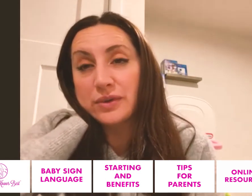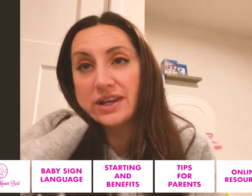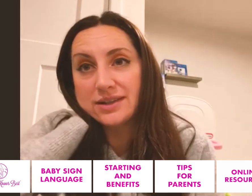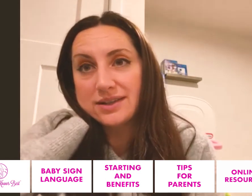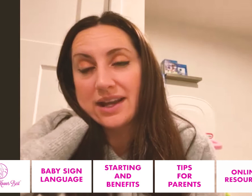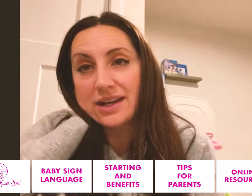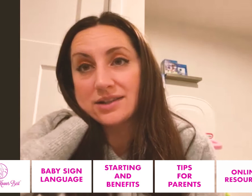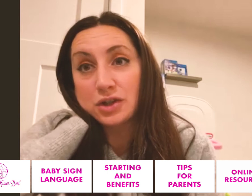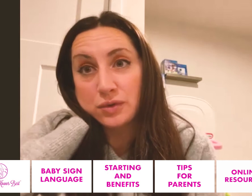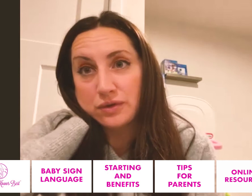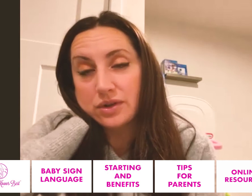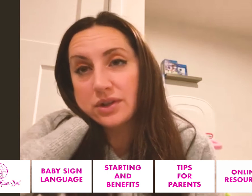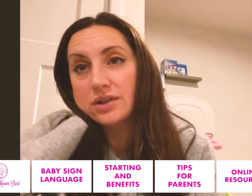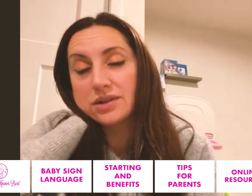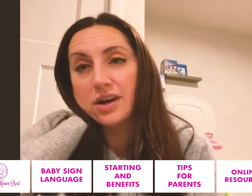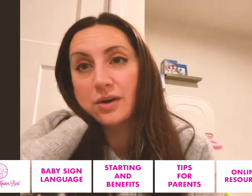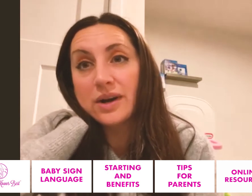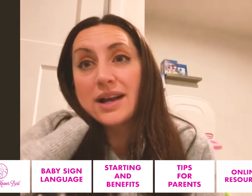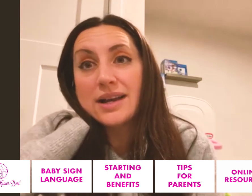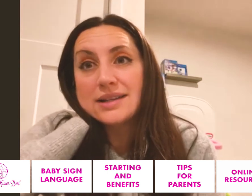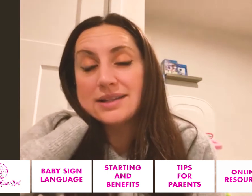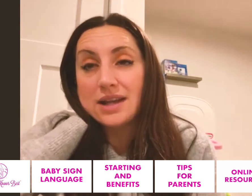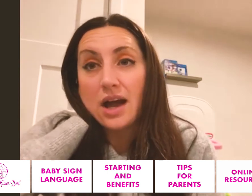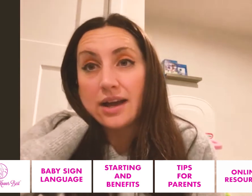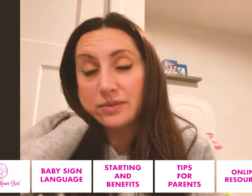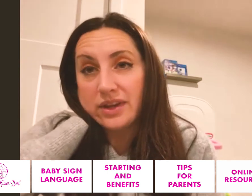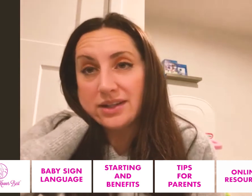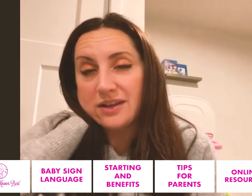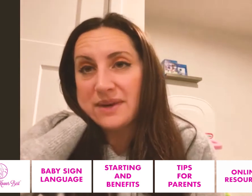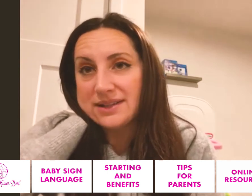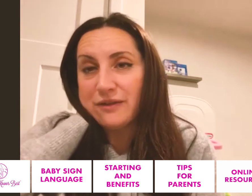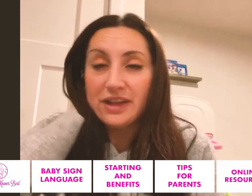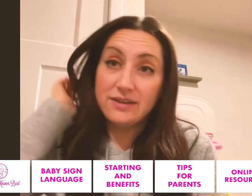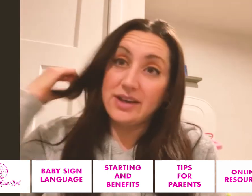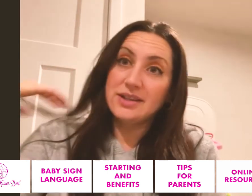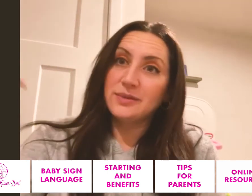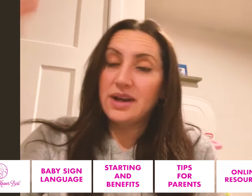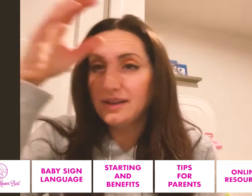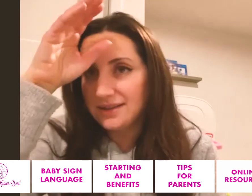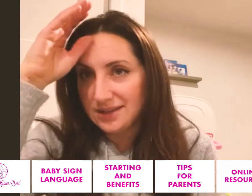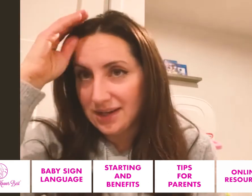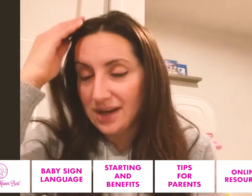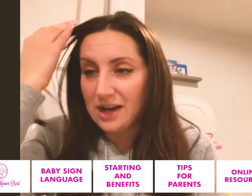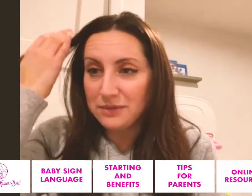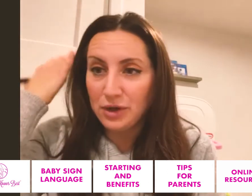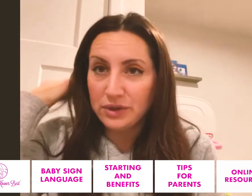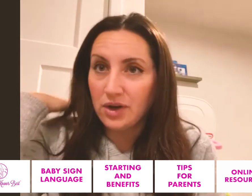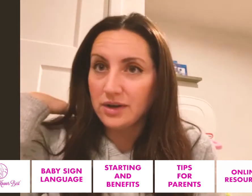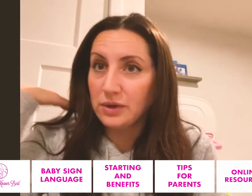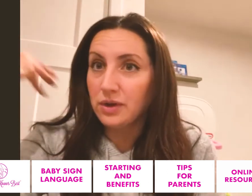twins and a 2-year-old. So I would like to give myself that advice as well. Stay calm. It's hard. We all